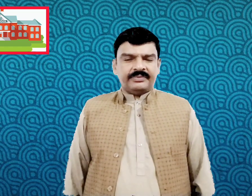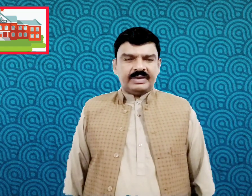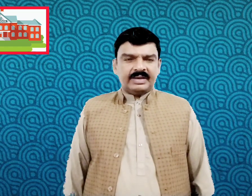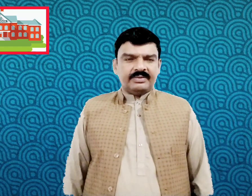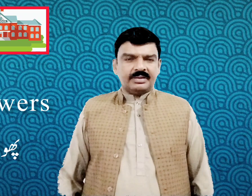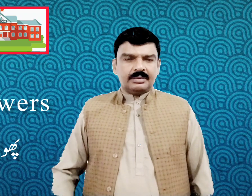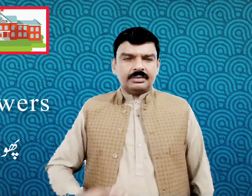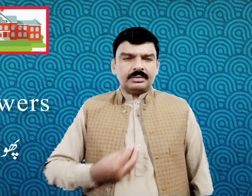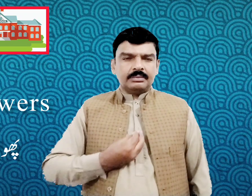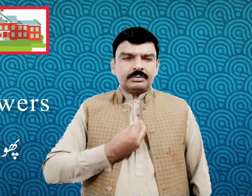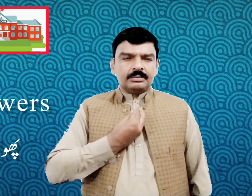flower,